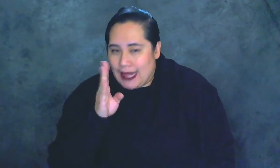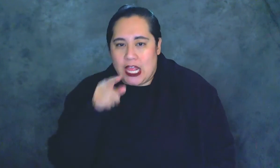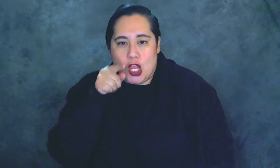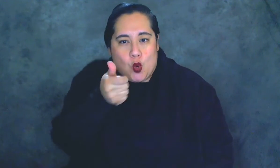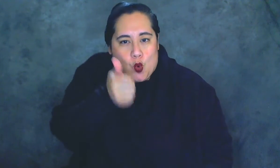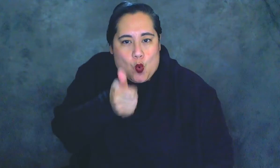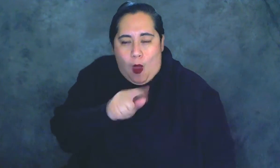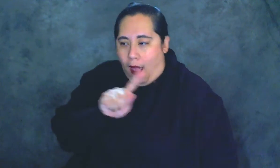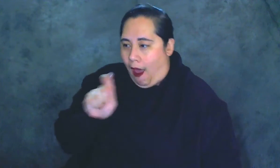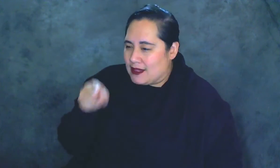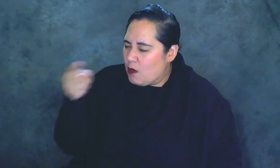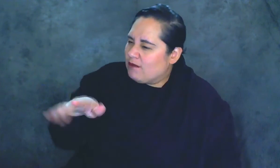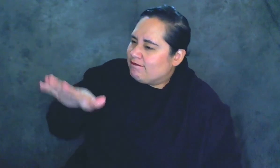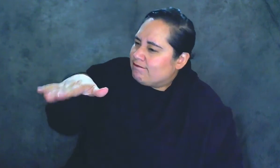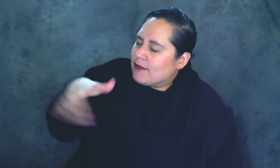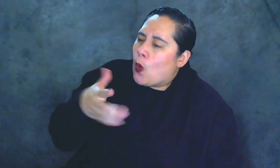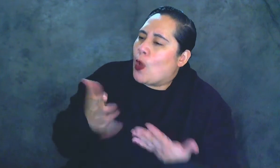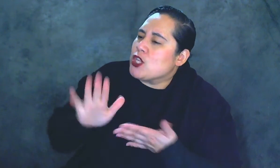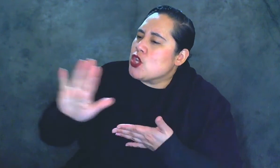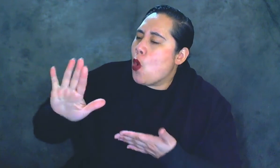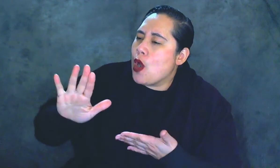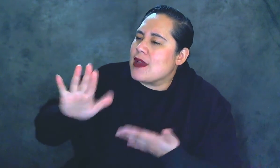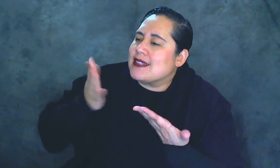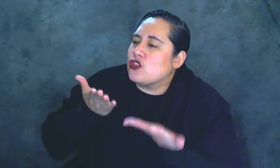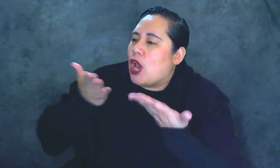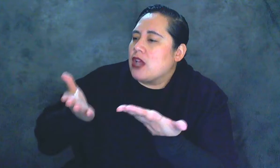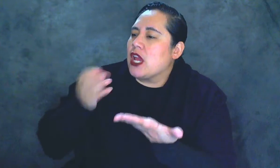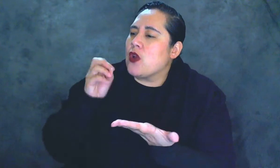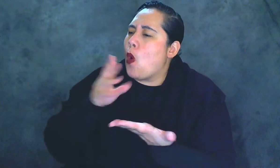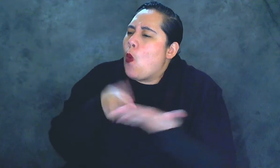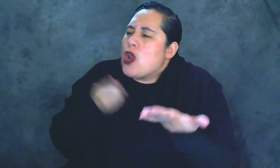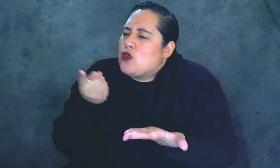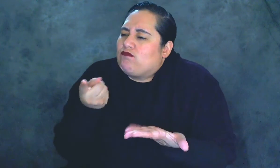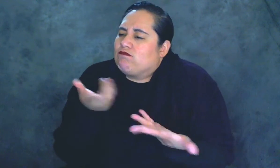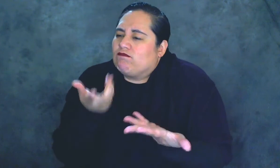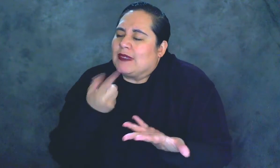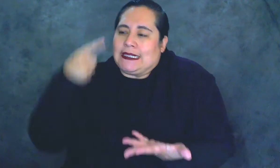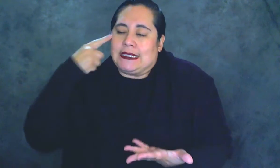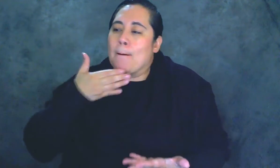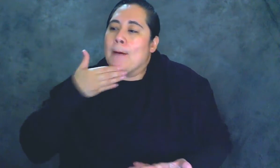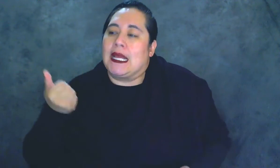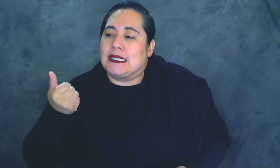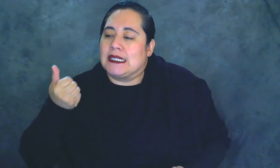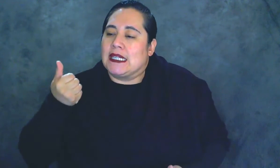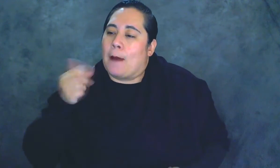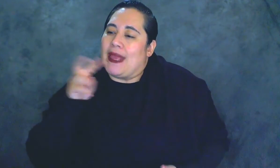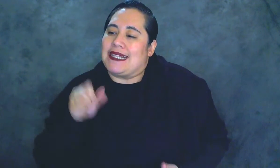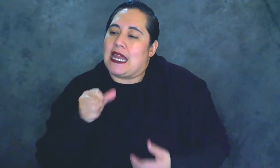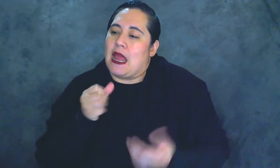someone, hey, what's your suggestion or recommendation on the best pizza to make at home?